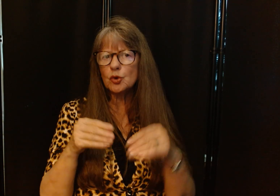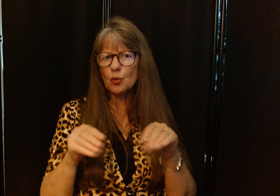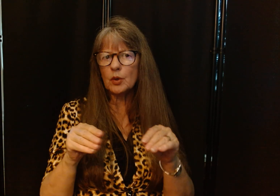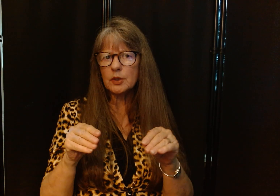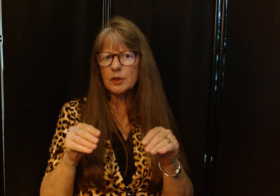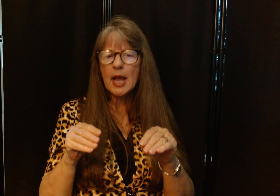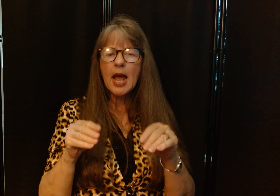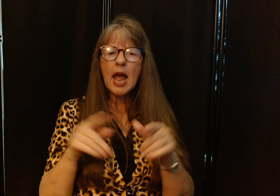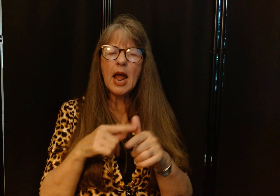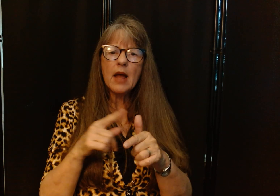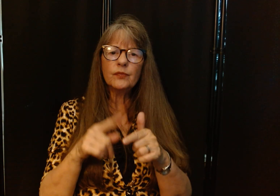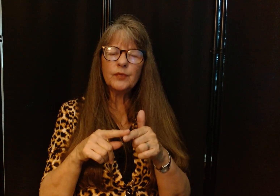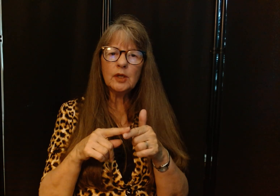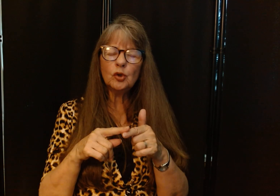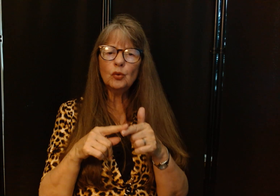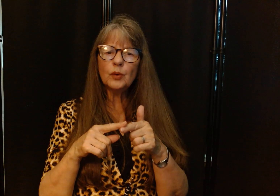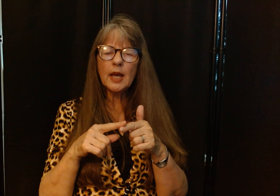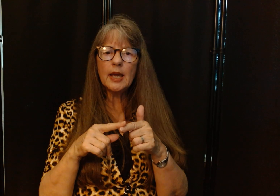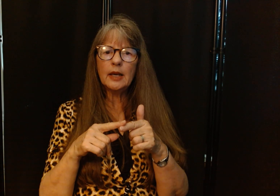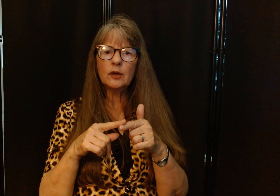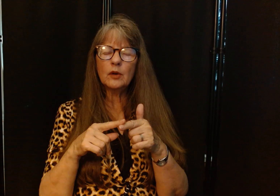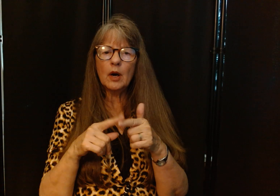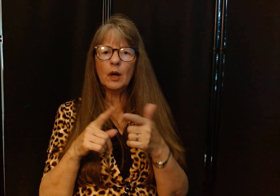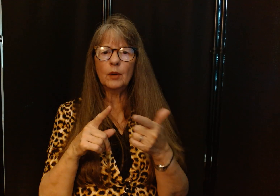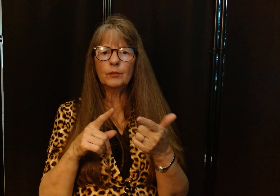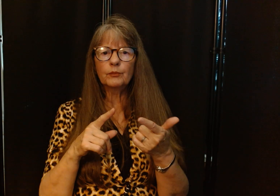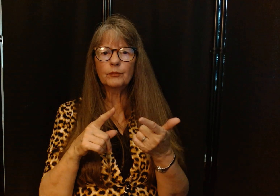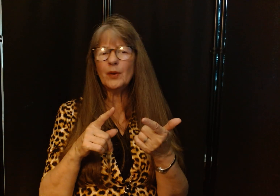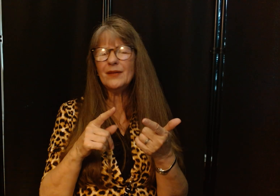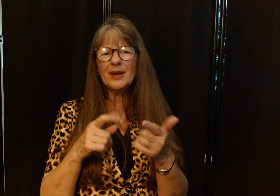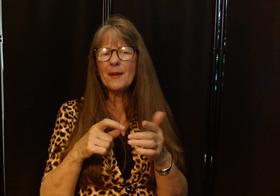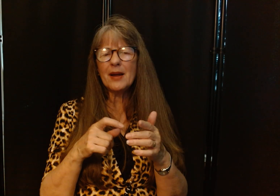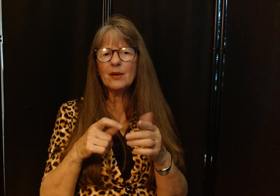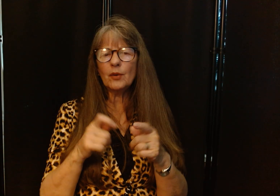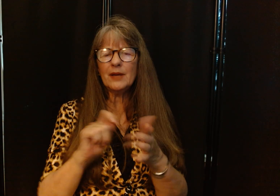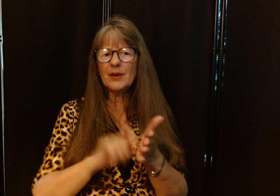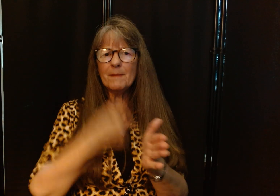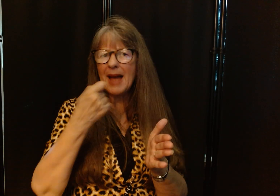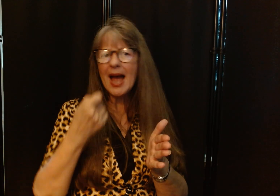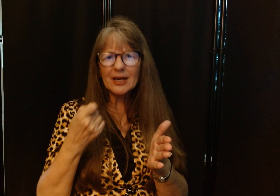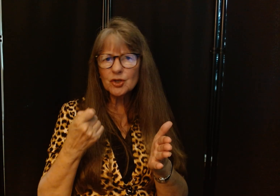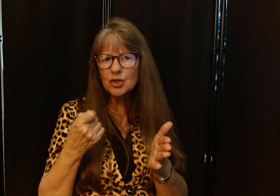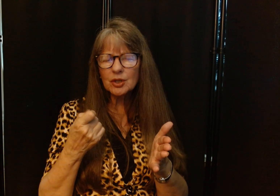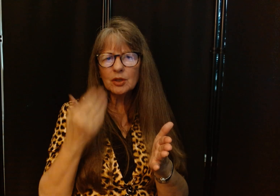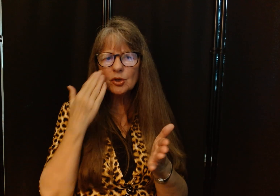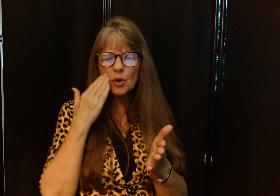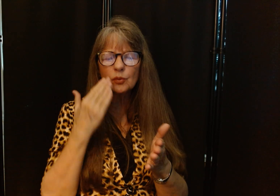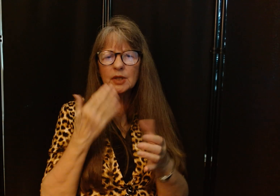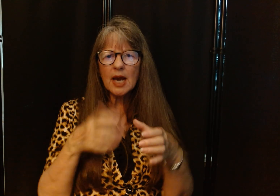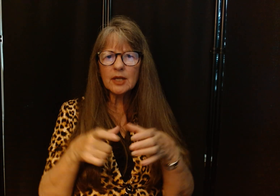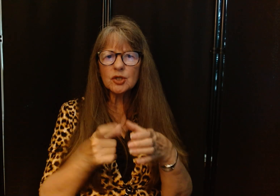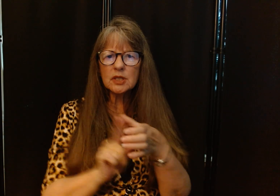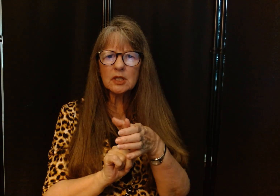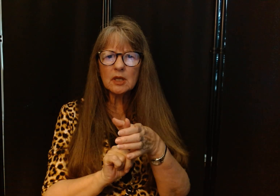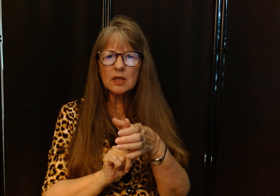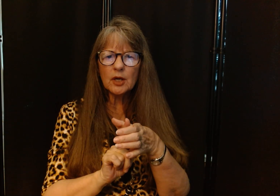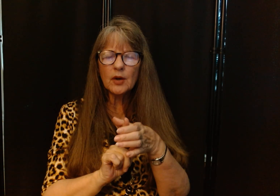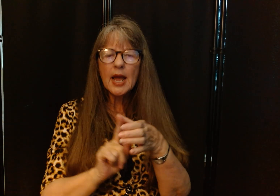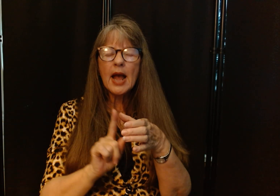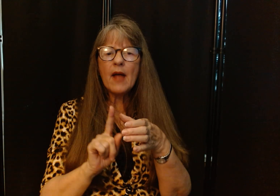stores. And then you can, or even a match, you know, to kind of just stick up there, and then